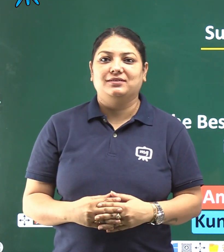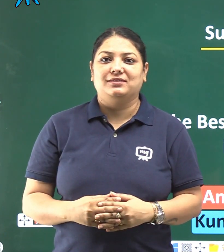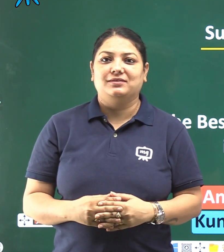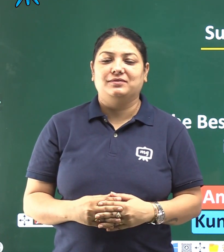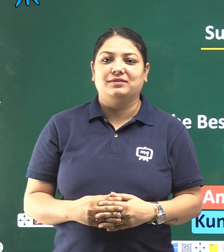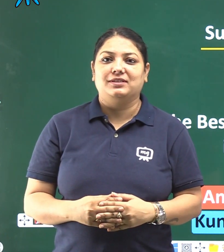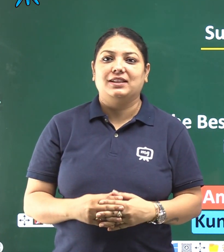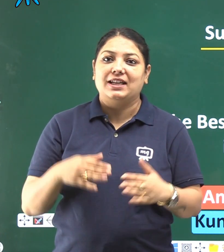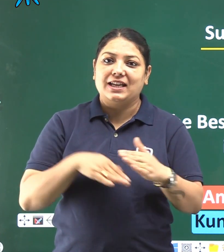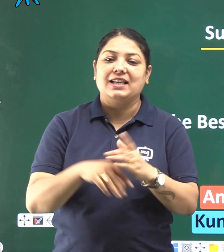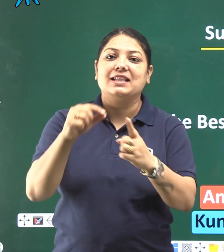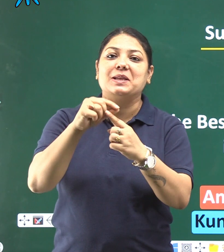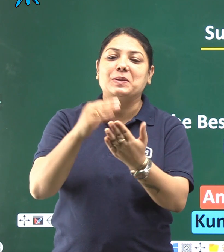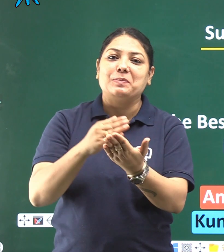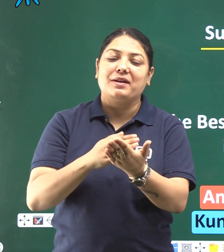In this part,